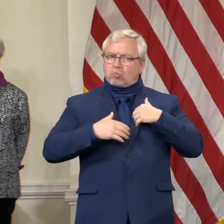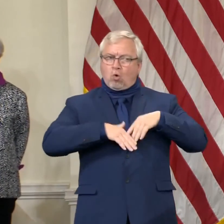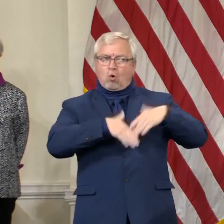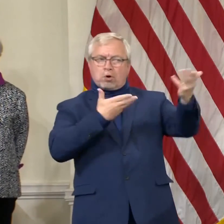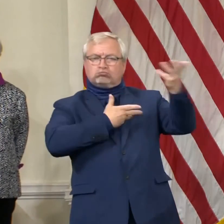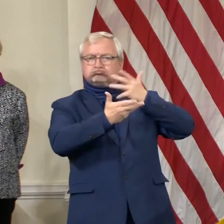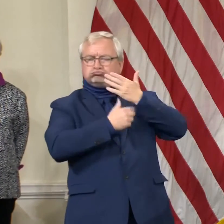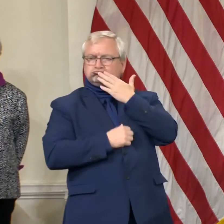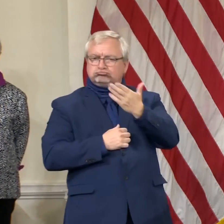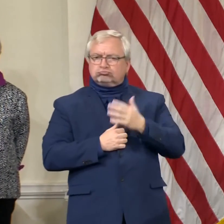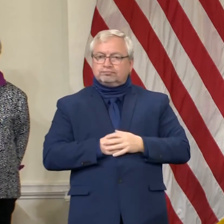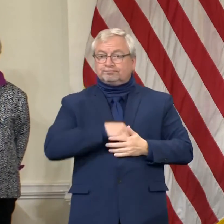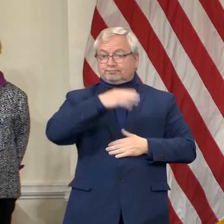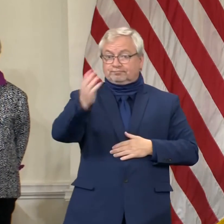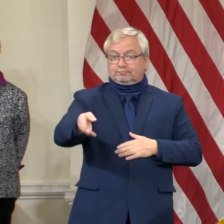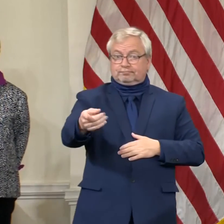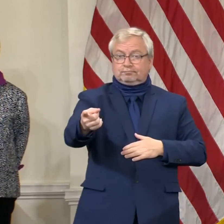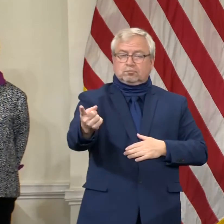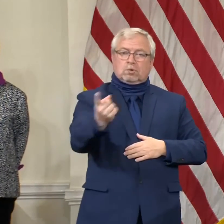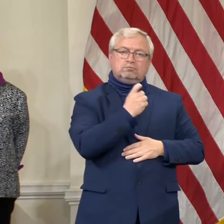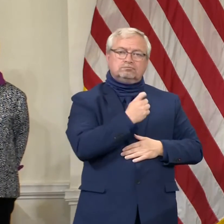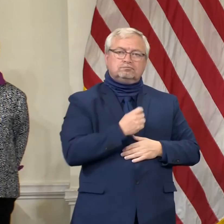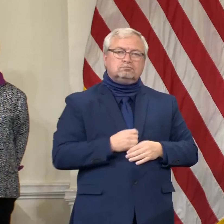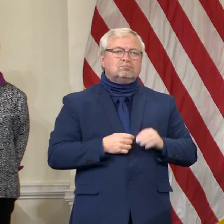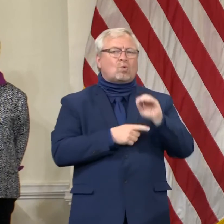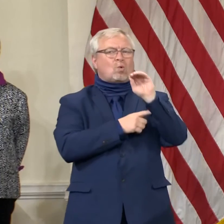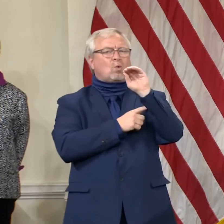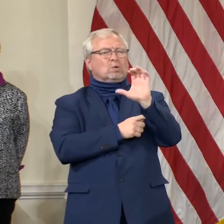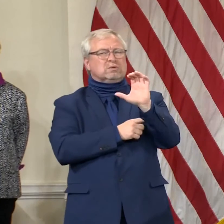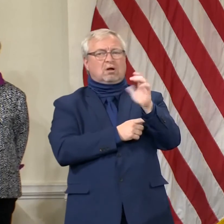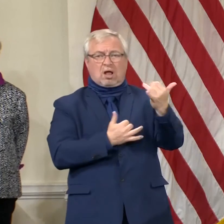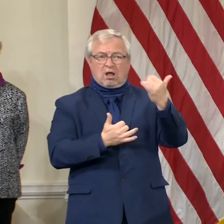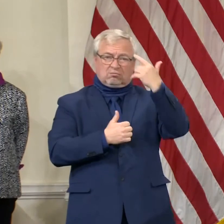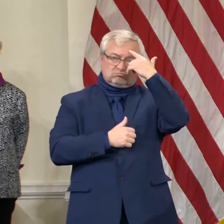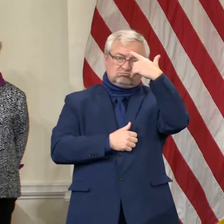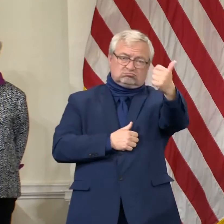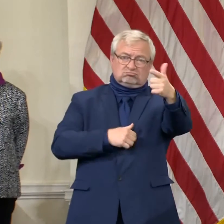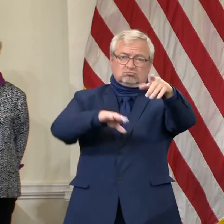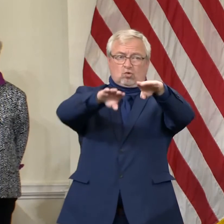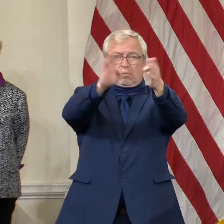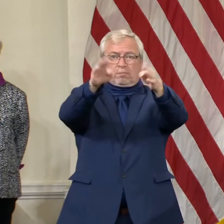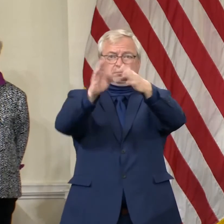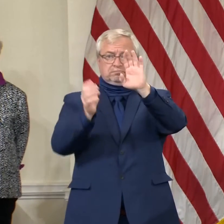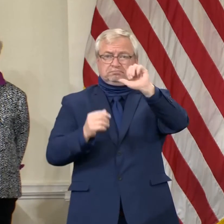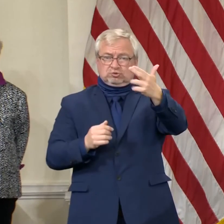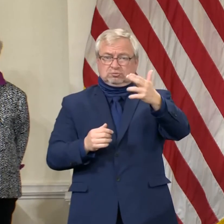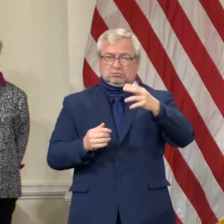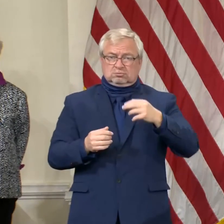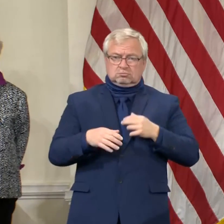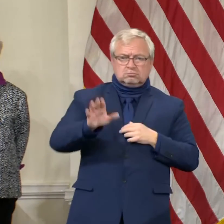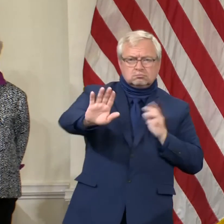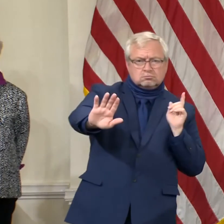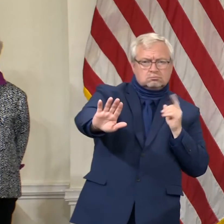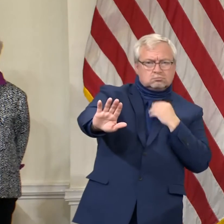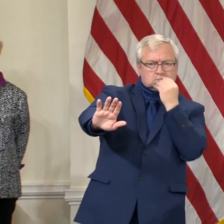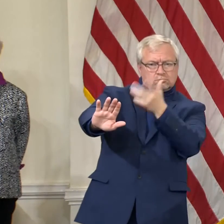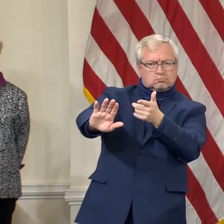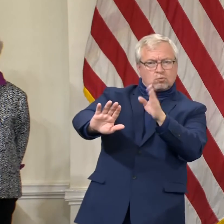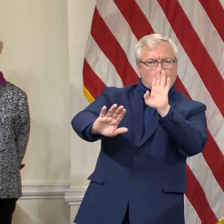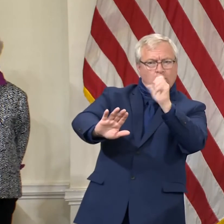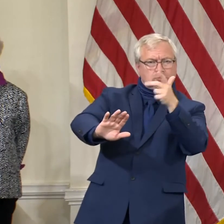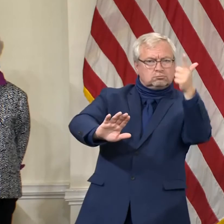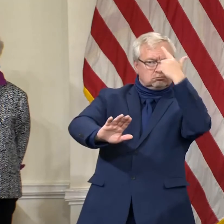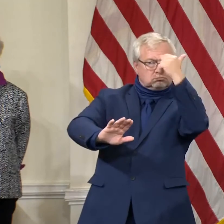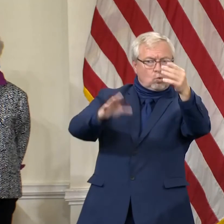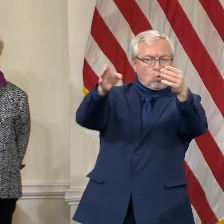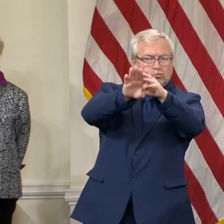decision to open the beaches and the boardwalk. Does that mean to suggest? They also made their own decision to close the beaches and the boardwalk. That had nothing to do with